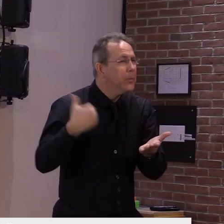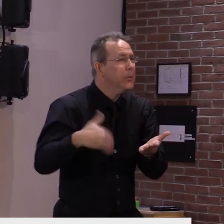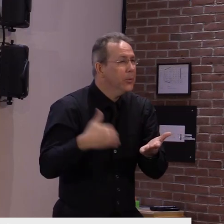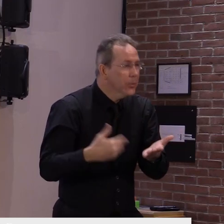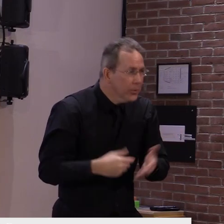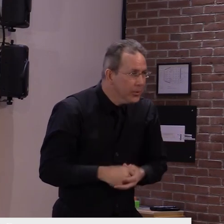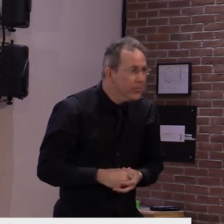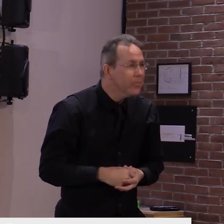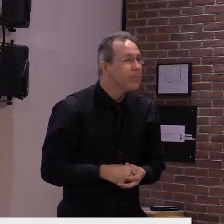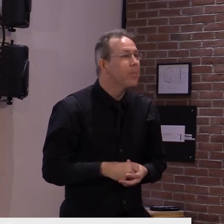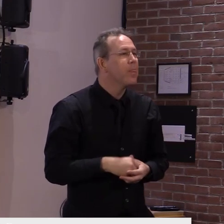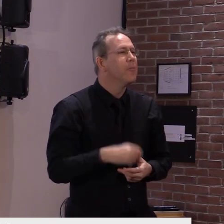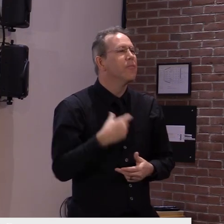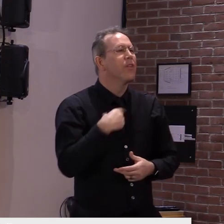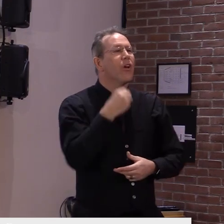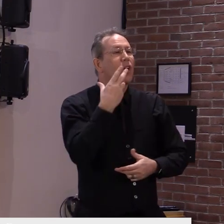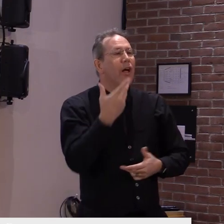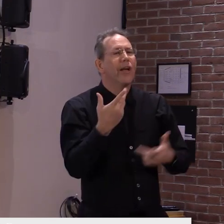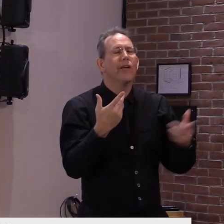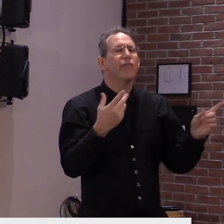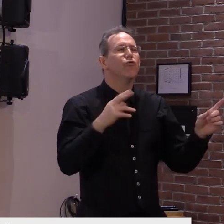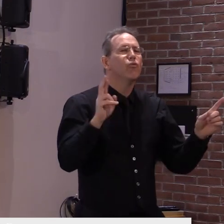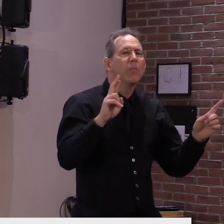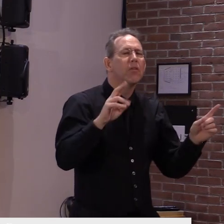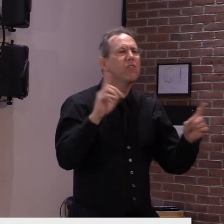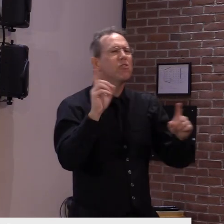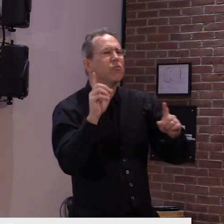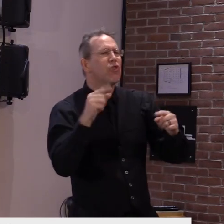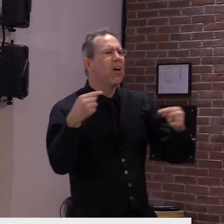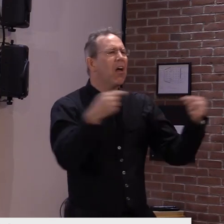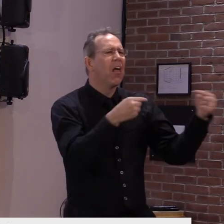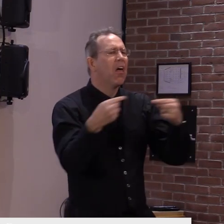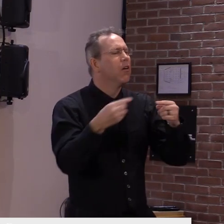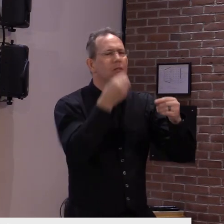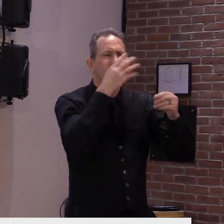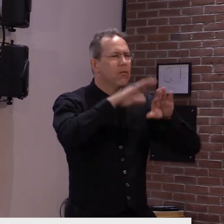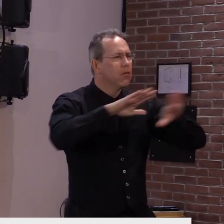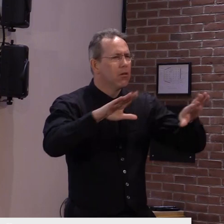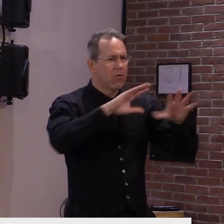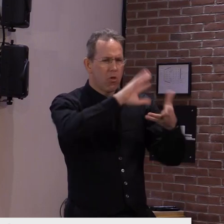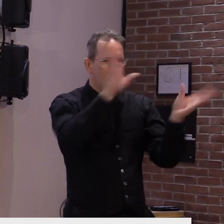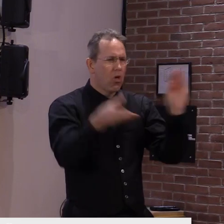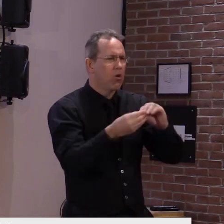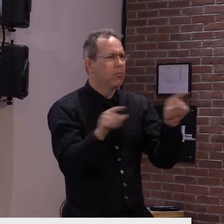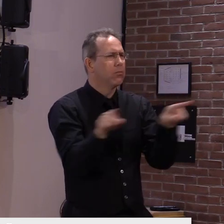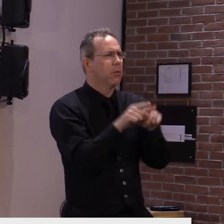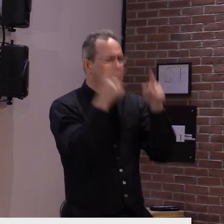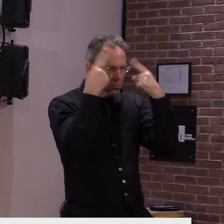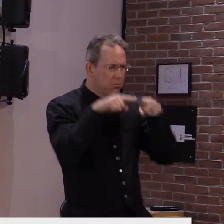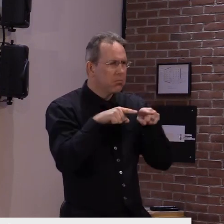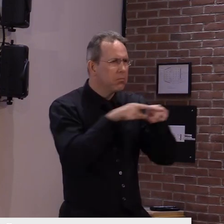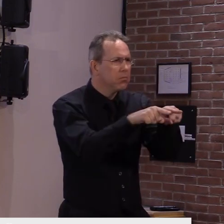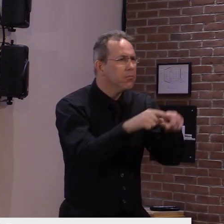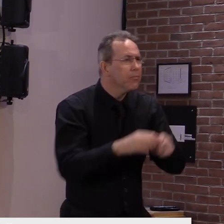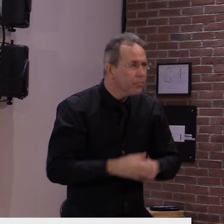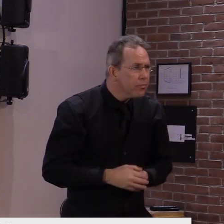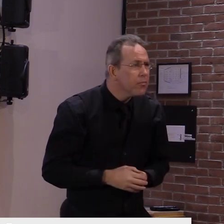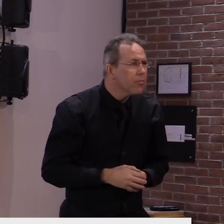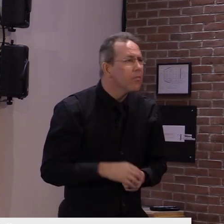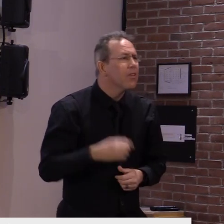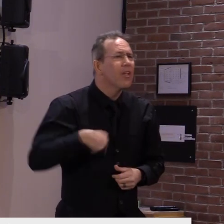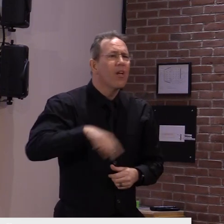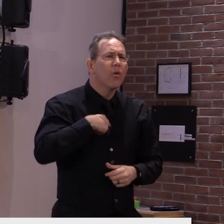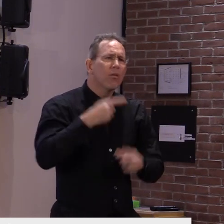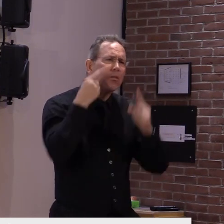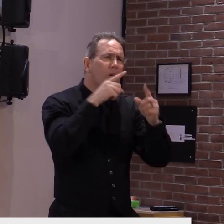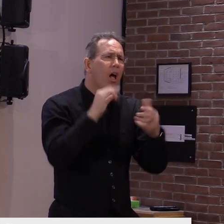we're Republicans or Democrats or Independents. They just want our state to be the way it was. They want to